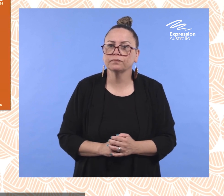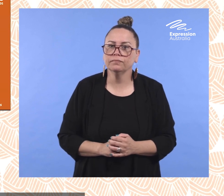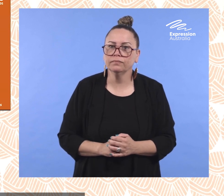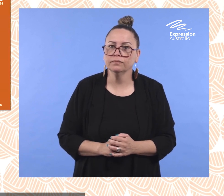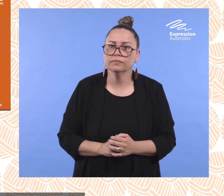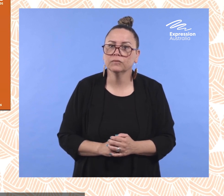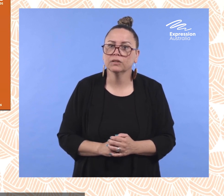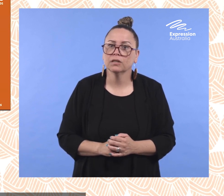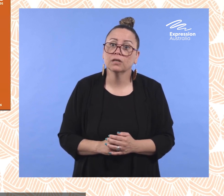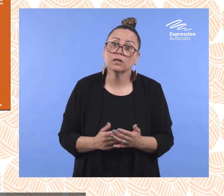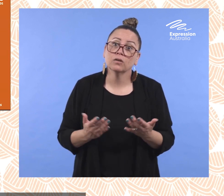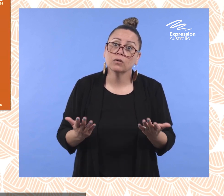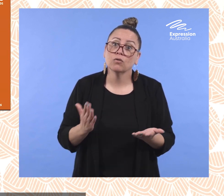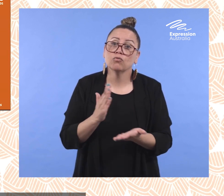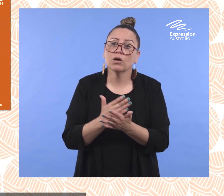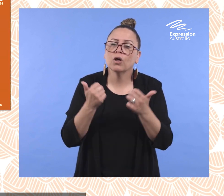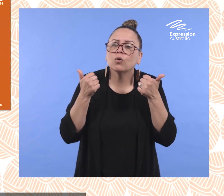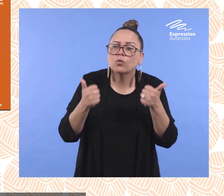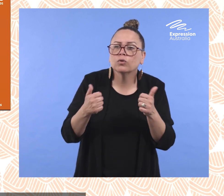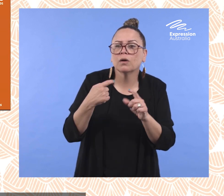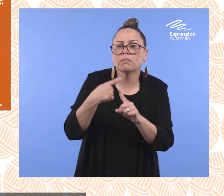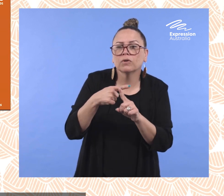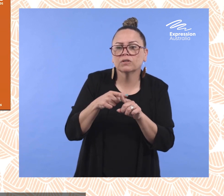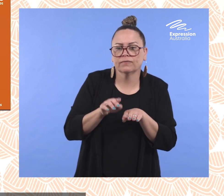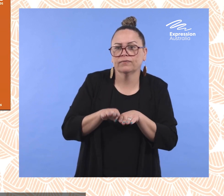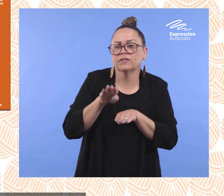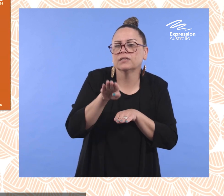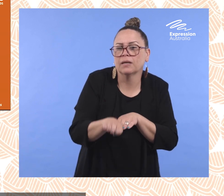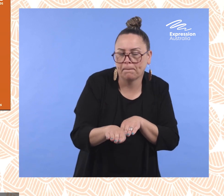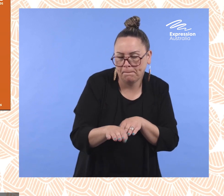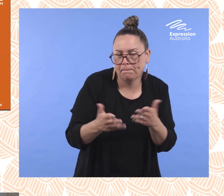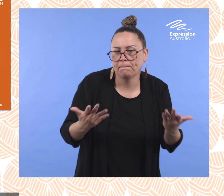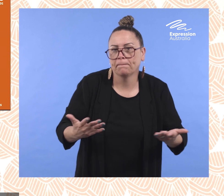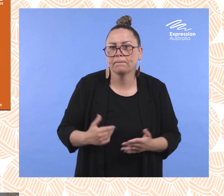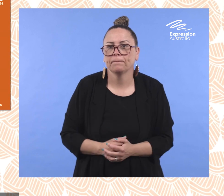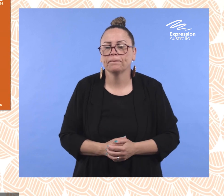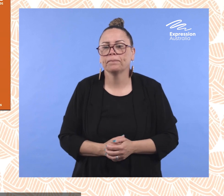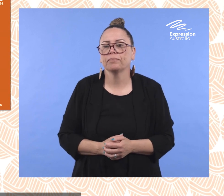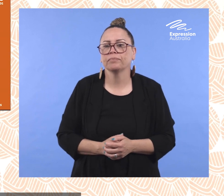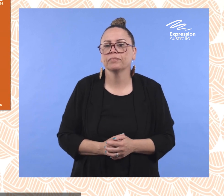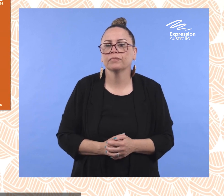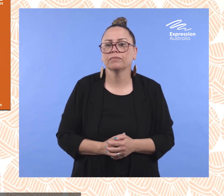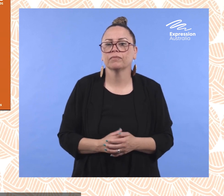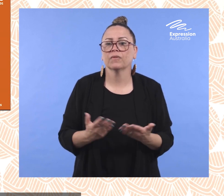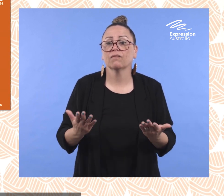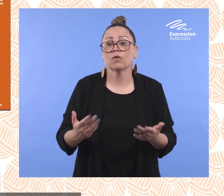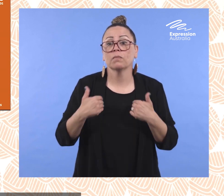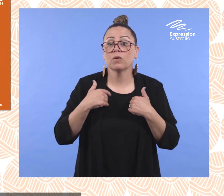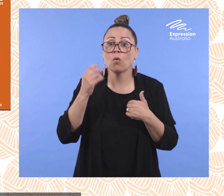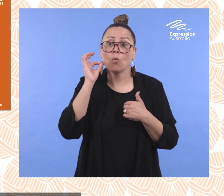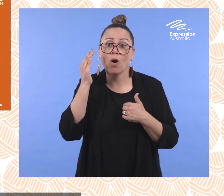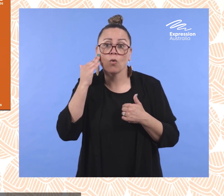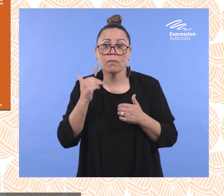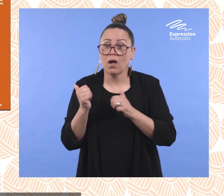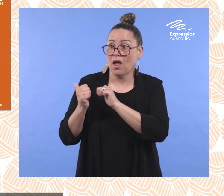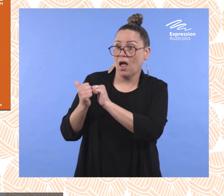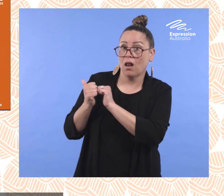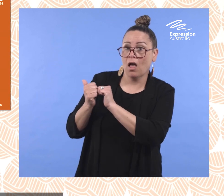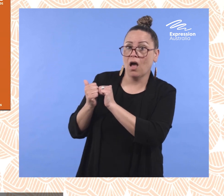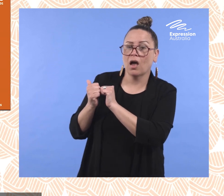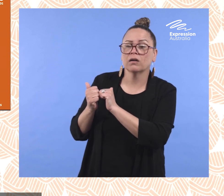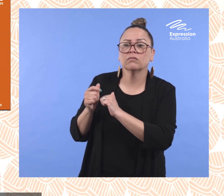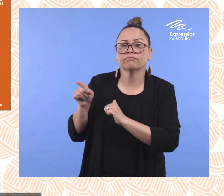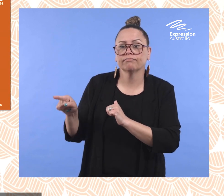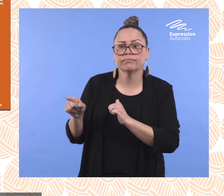bodies beforehand. But it's a step in the right direction. Yeah. And for me as an ally, the